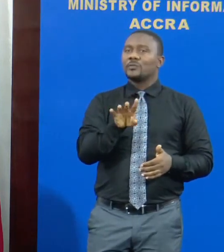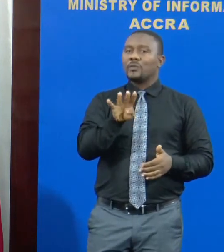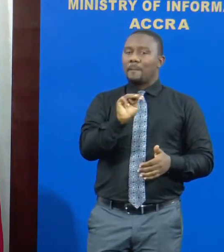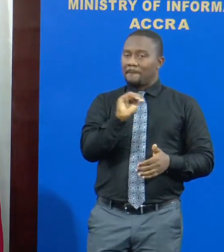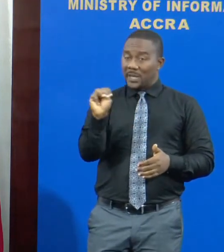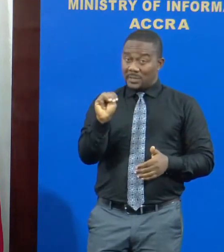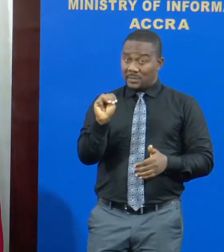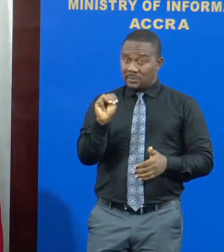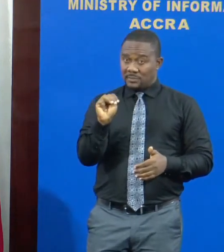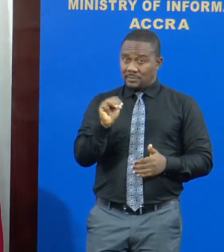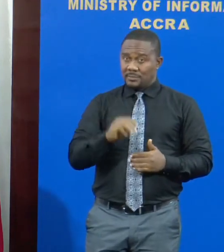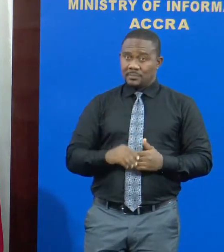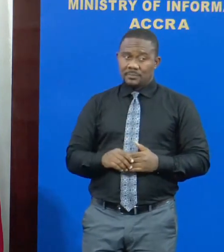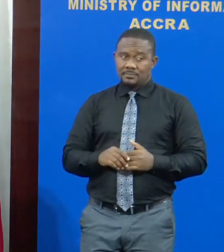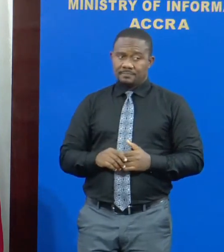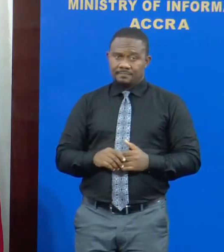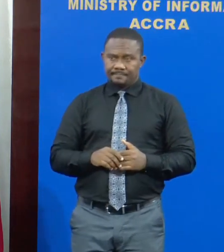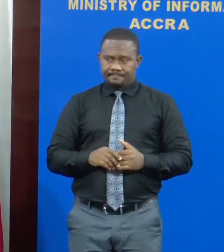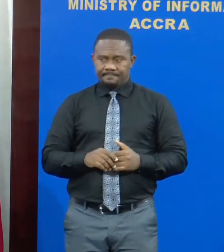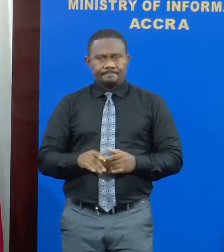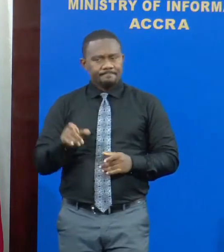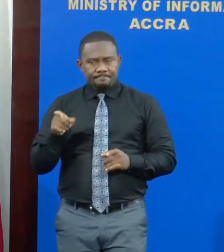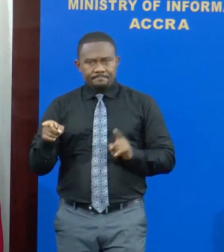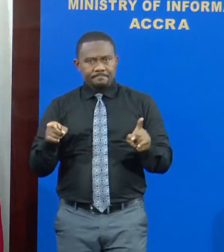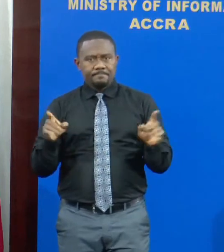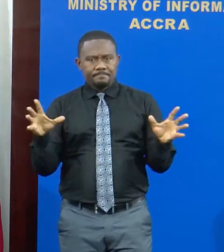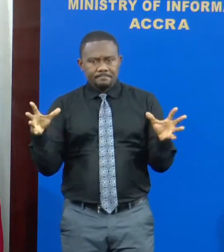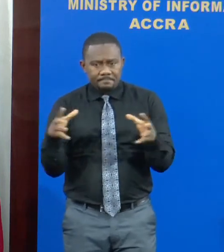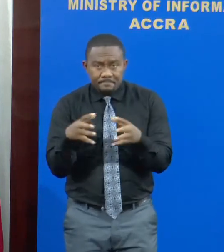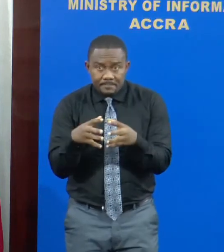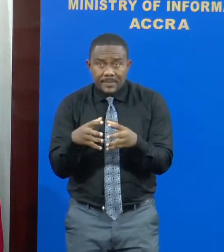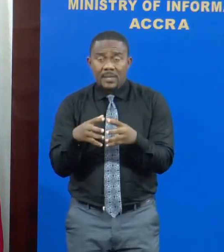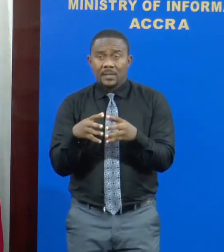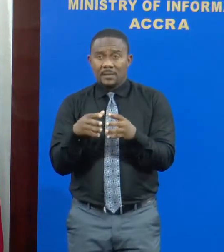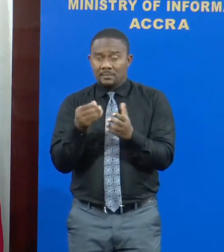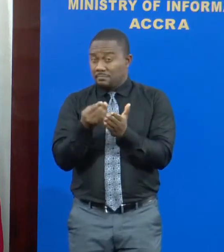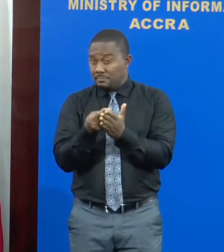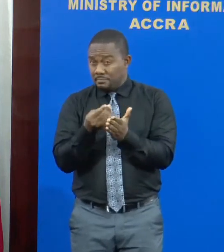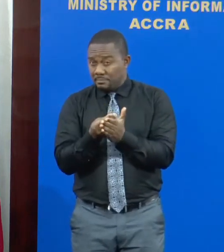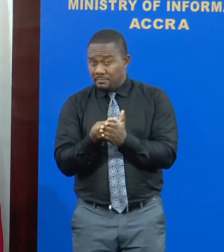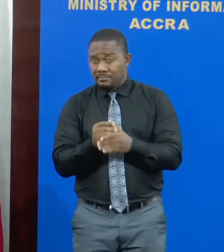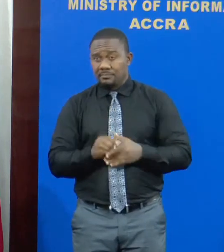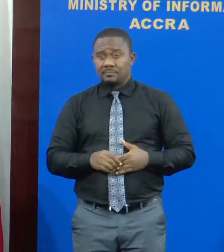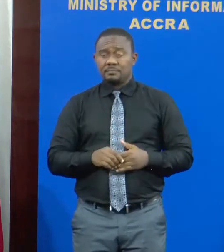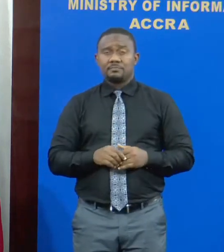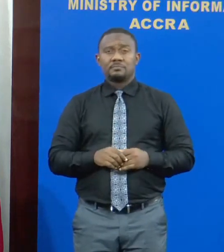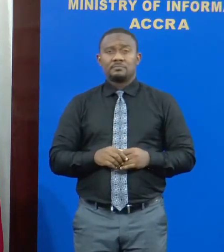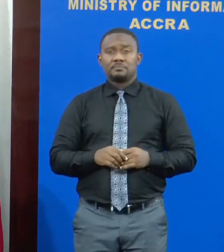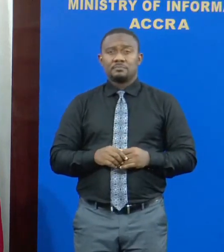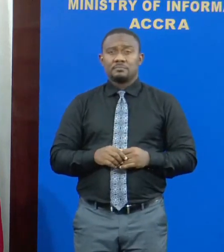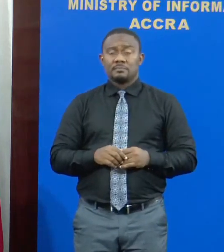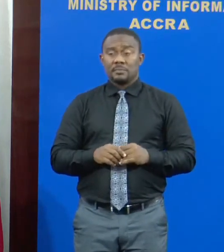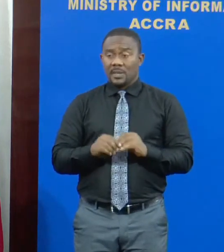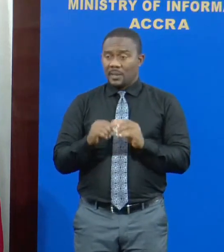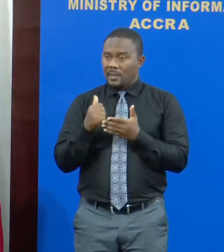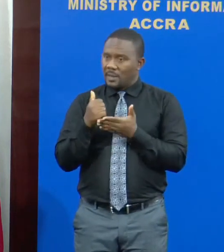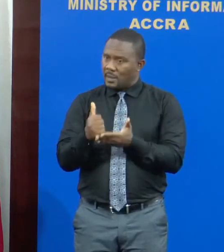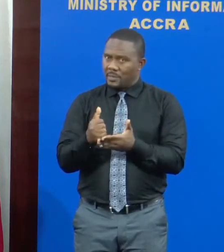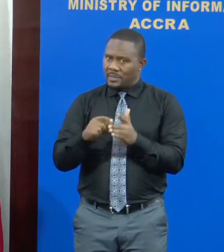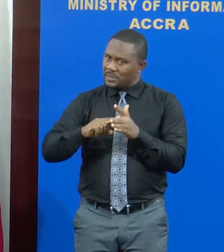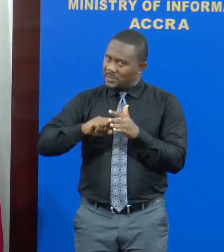$124 million. So it is this total amount which was to enable the project to